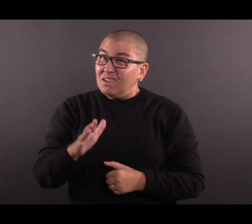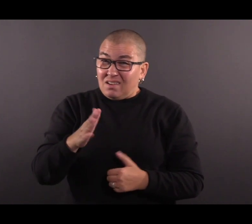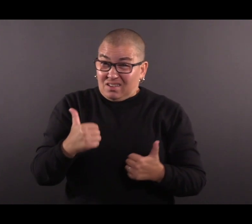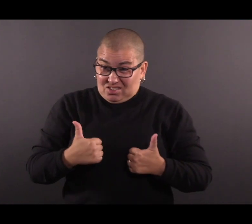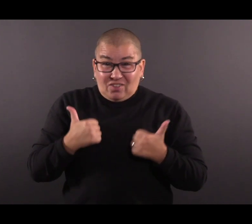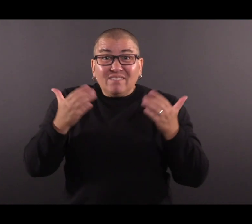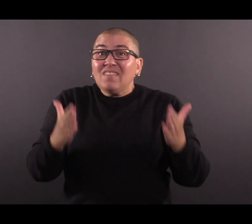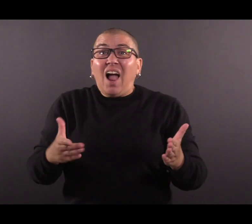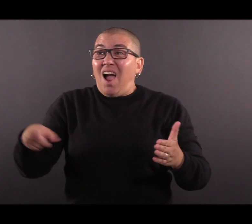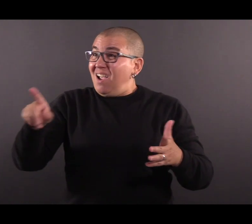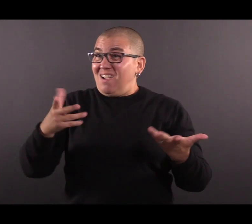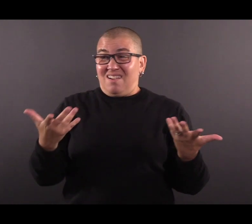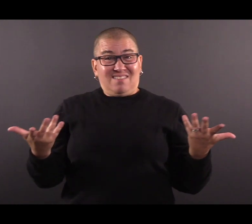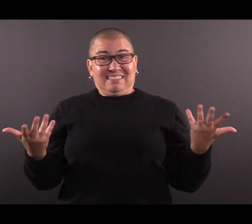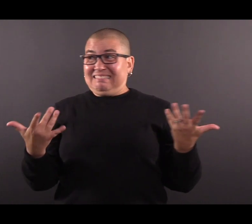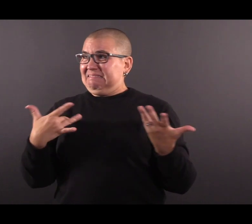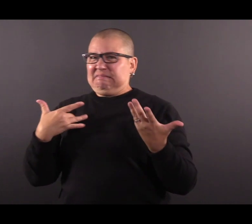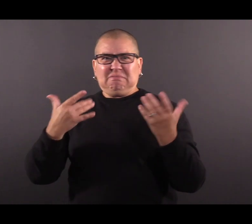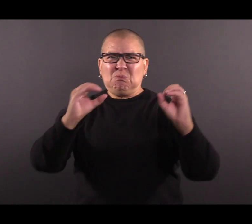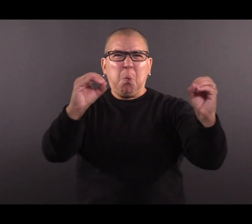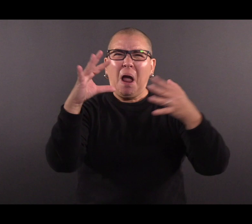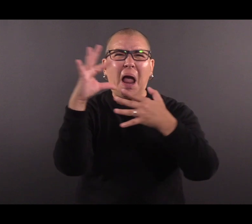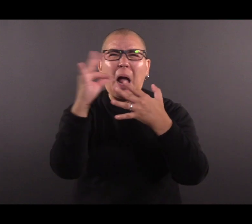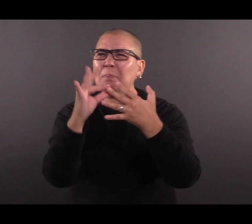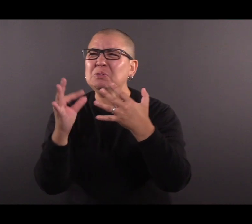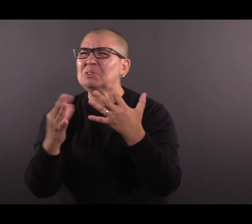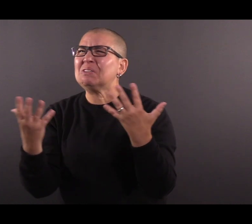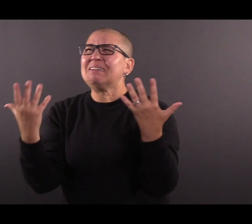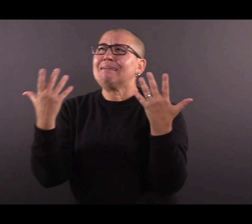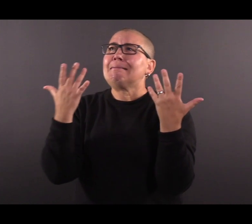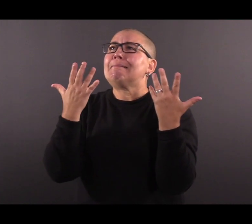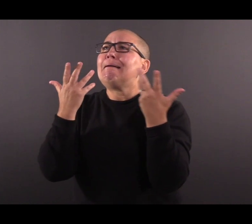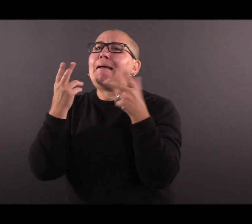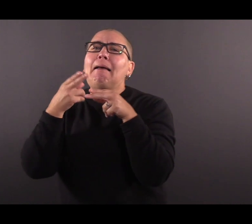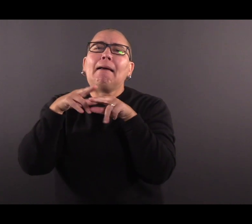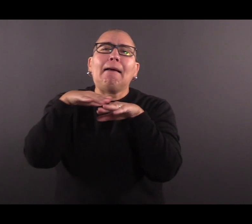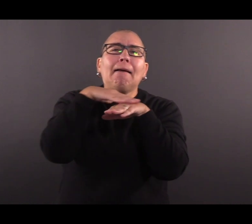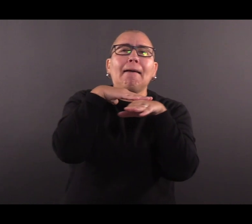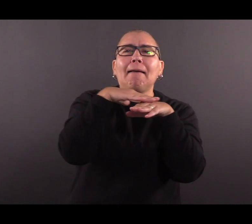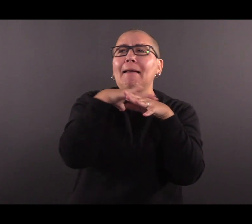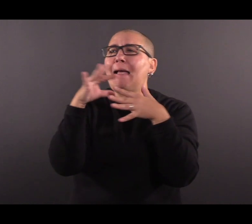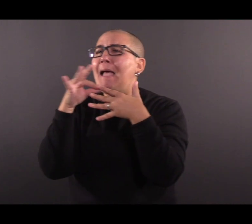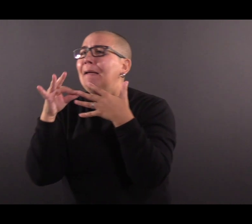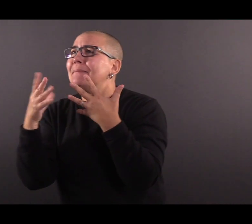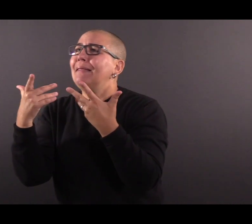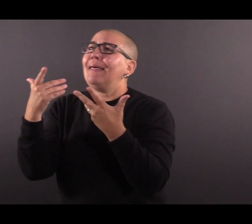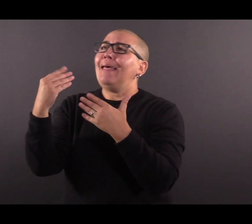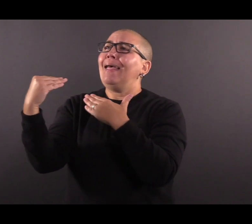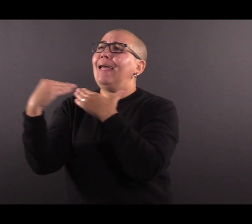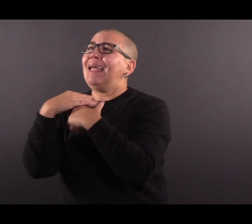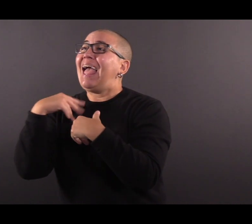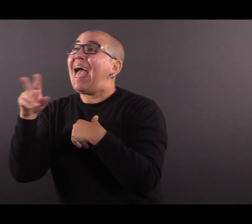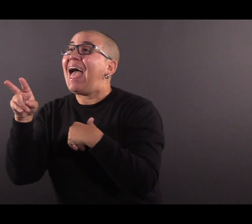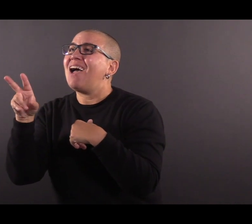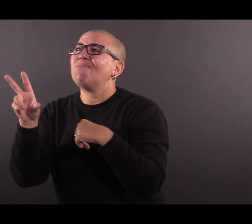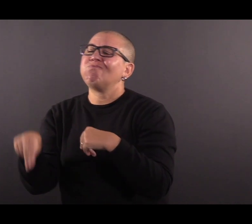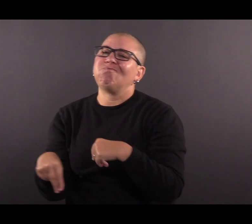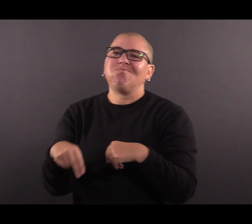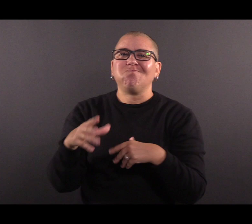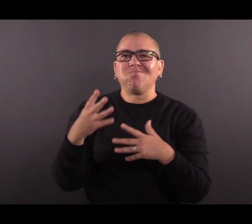Survivors often have no option but to utilize mainstream housing programs, which might meet their needs.